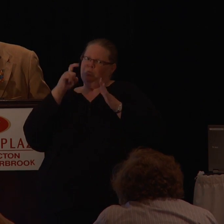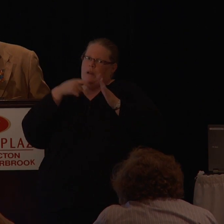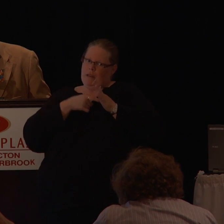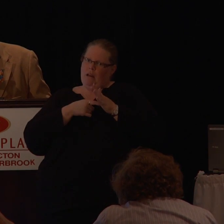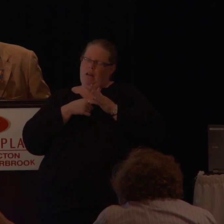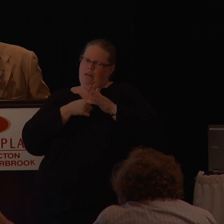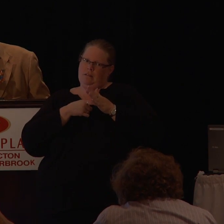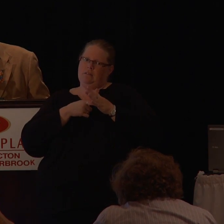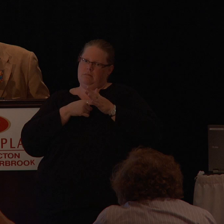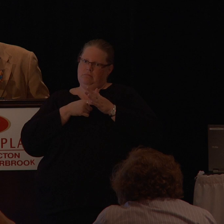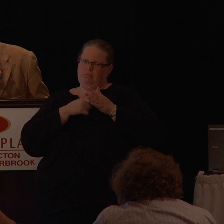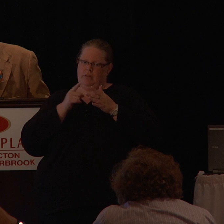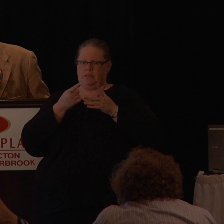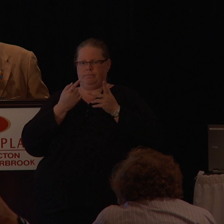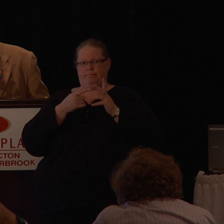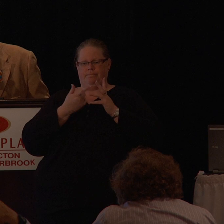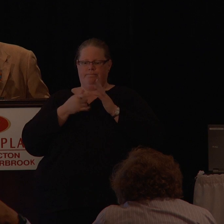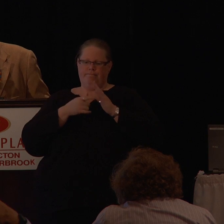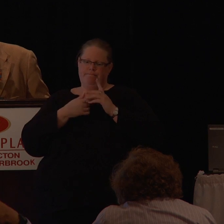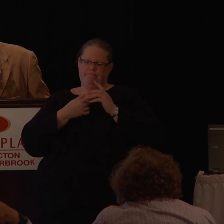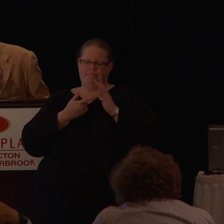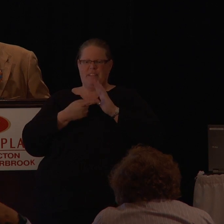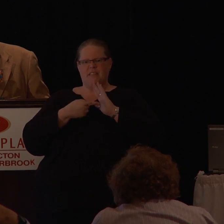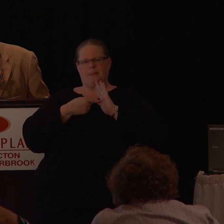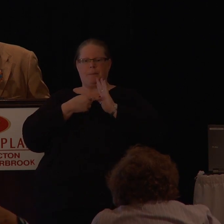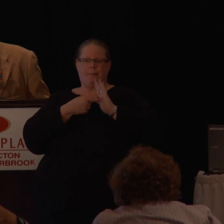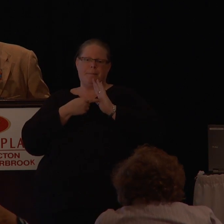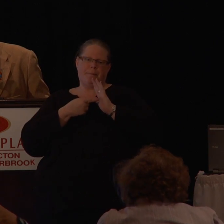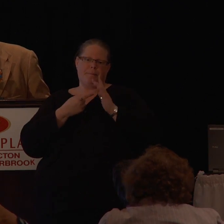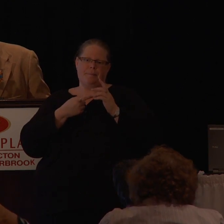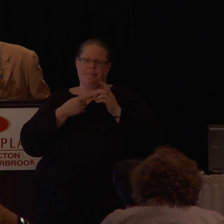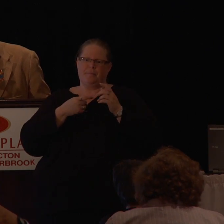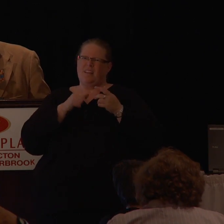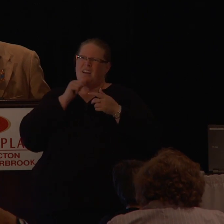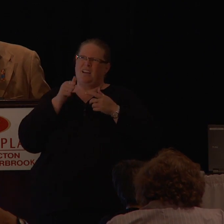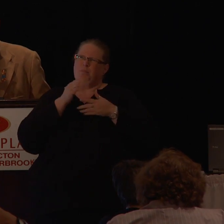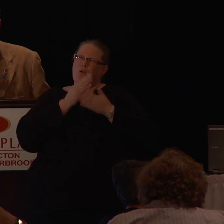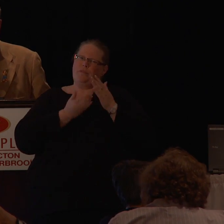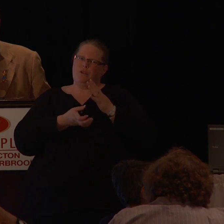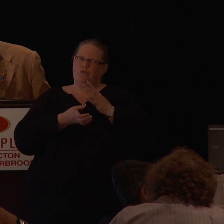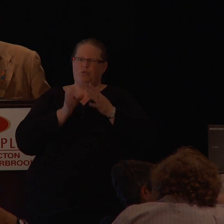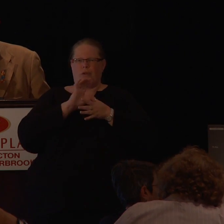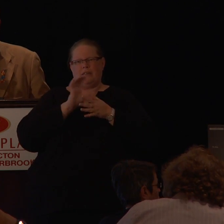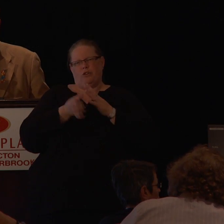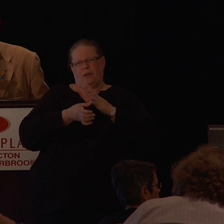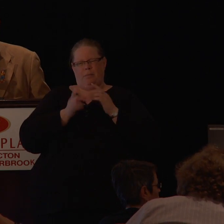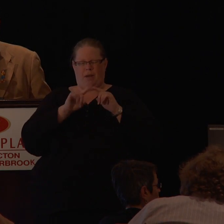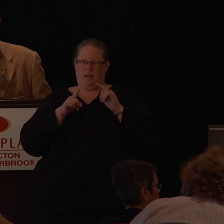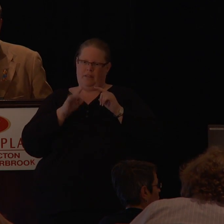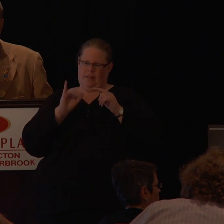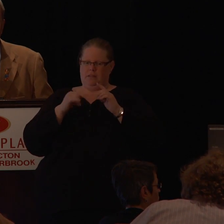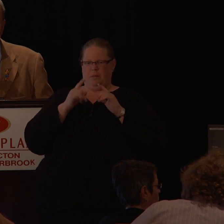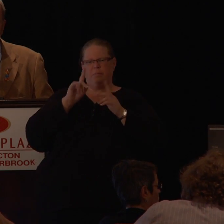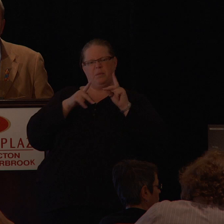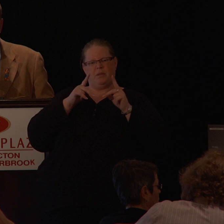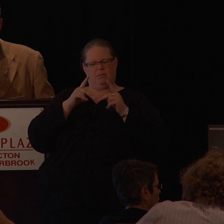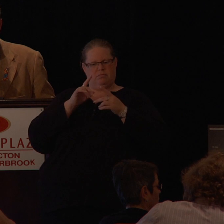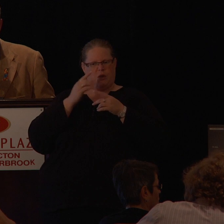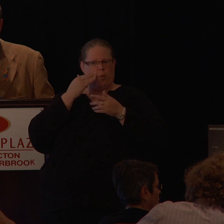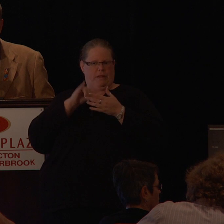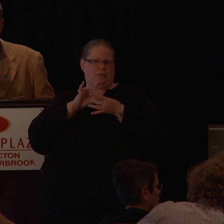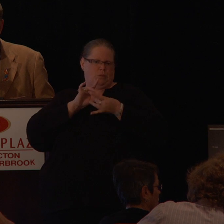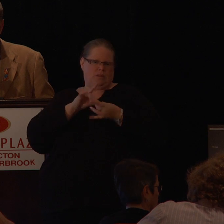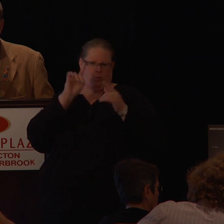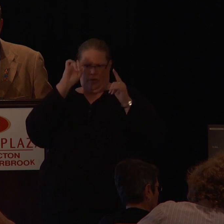as sort of a protocol. It's not part of the diagnostic criteria, but it's a protocol associated with autism. Well, this gentleman